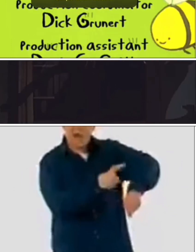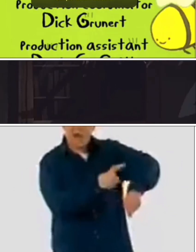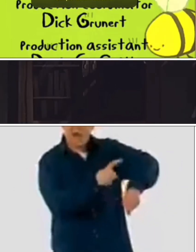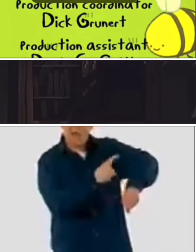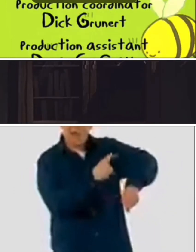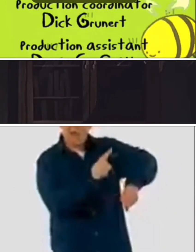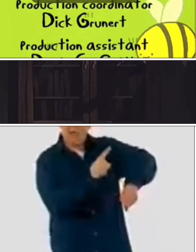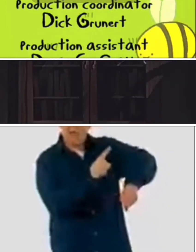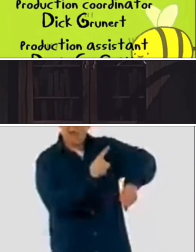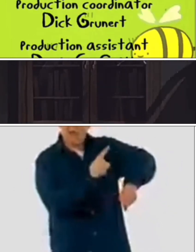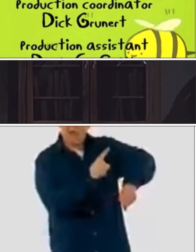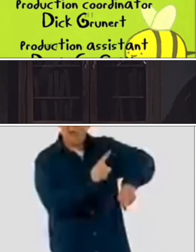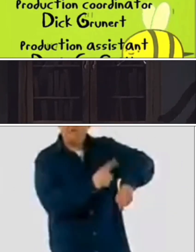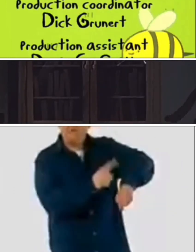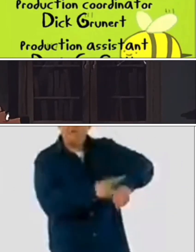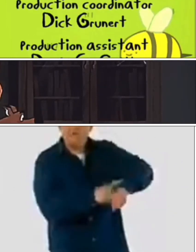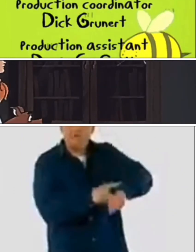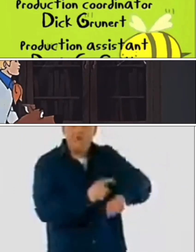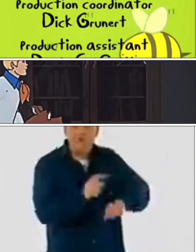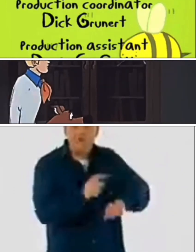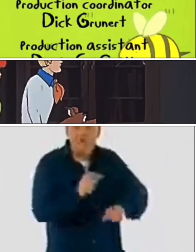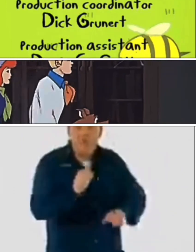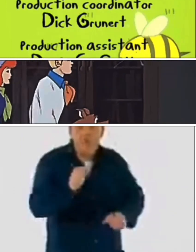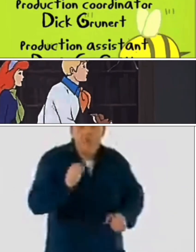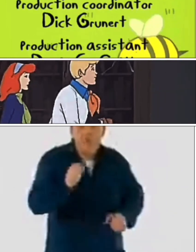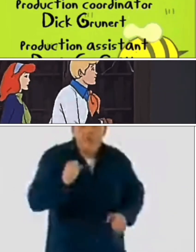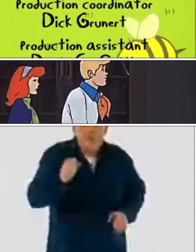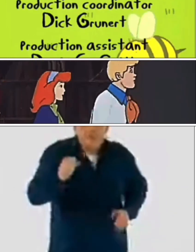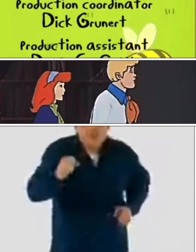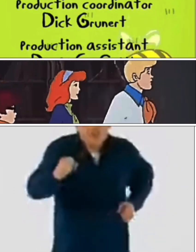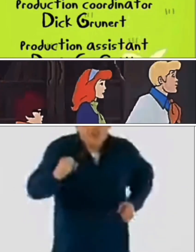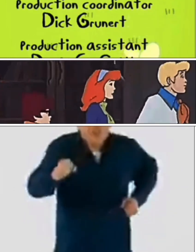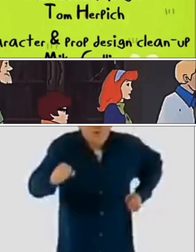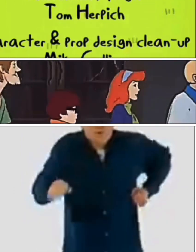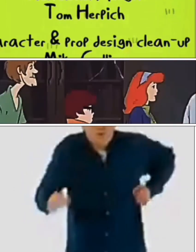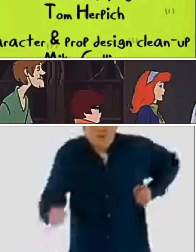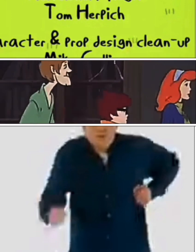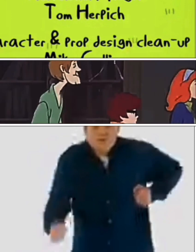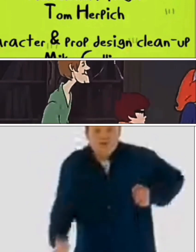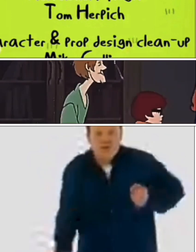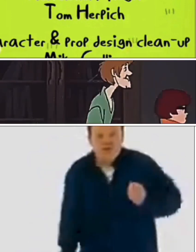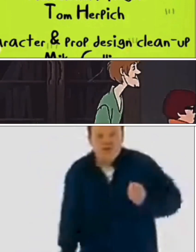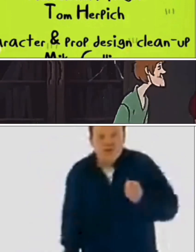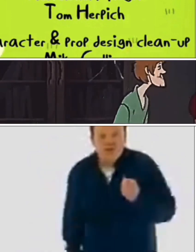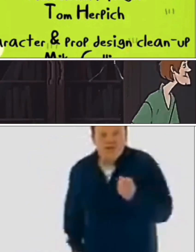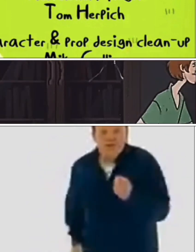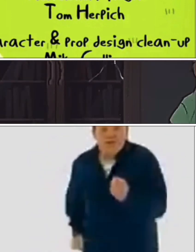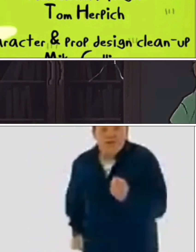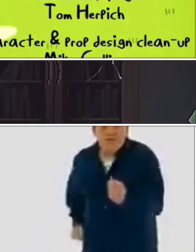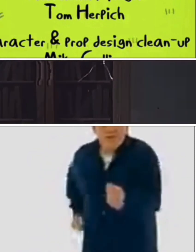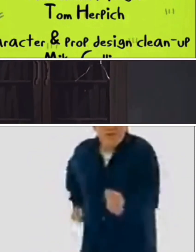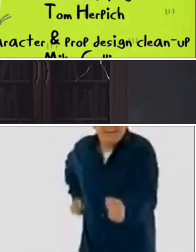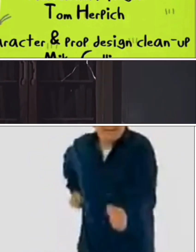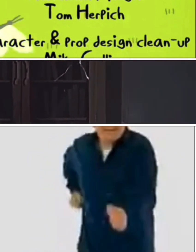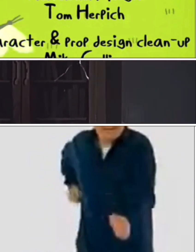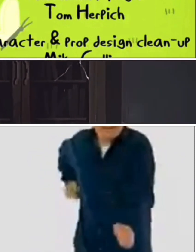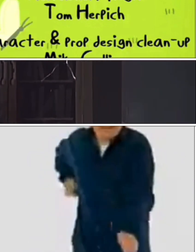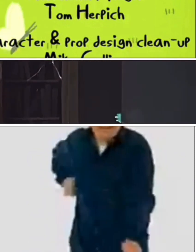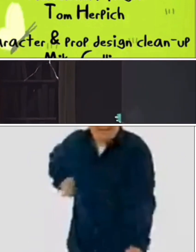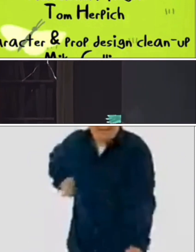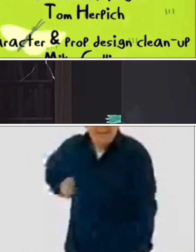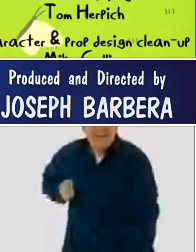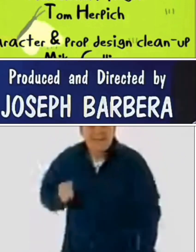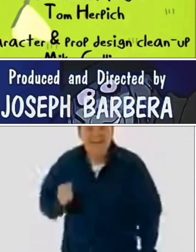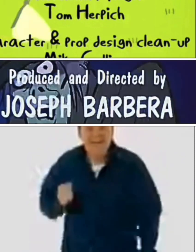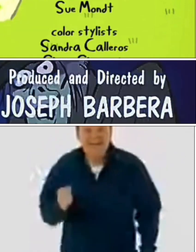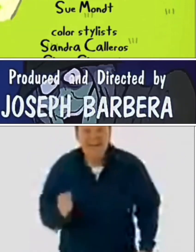the song that doesn't end. Oh, no. Yes, it goes on and on, my friend. That's enough, guys. Some